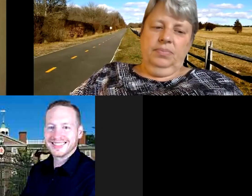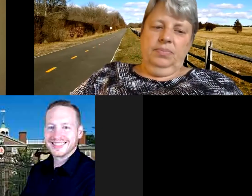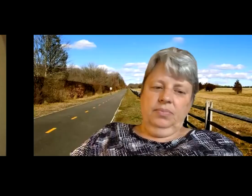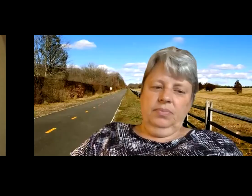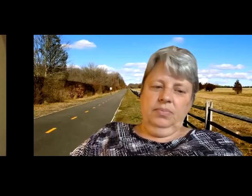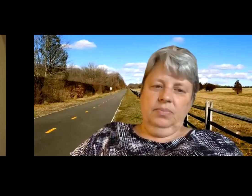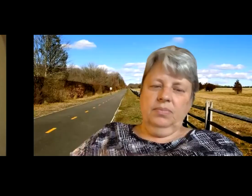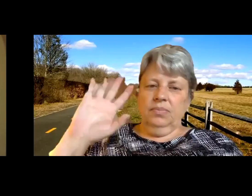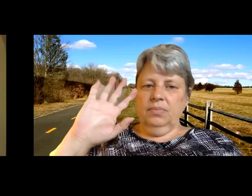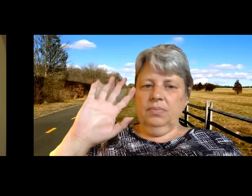that?